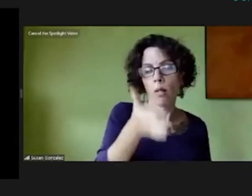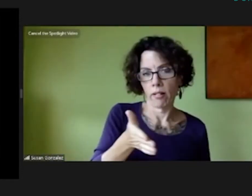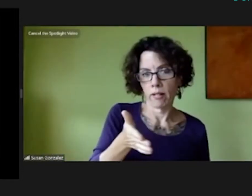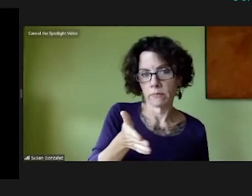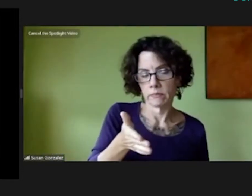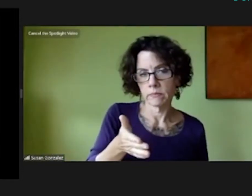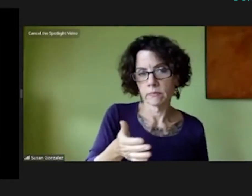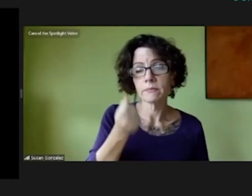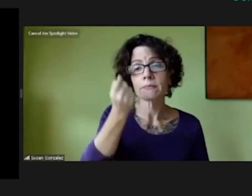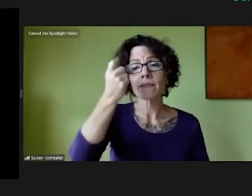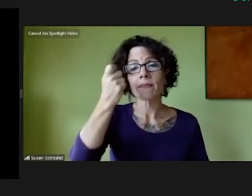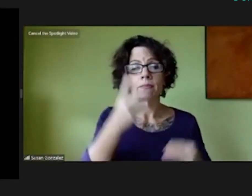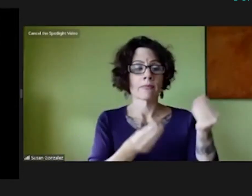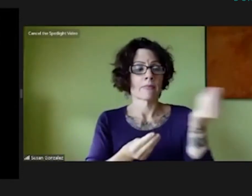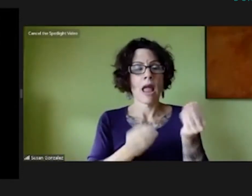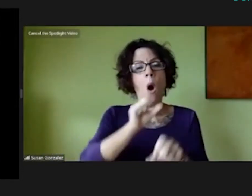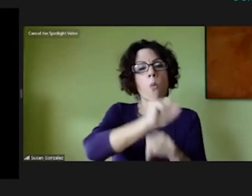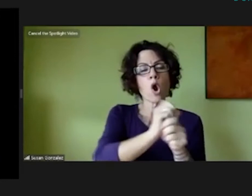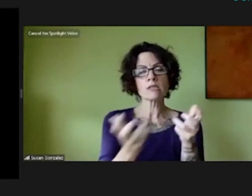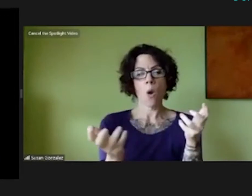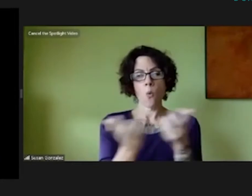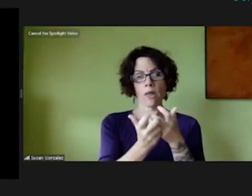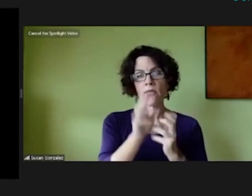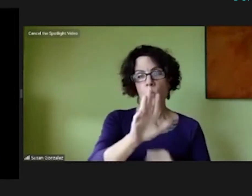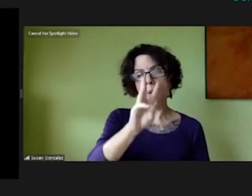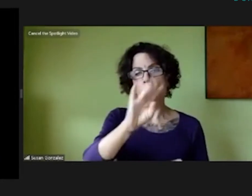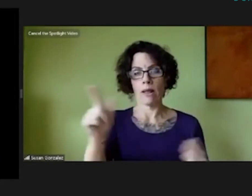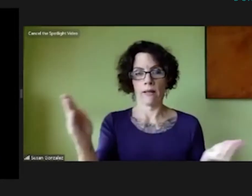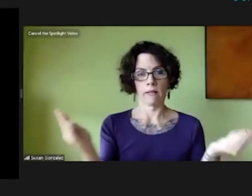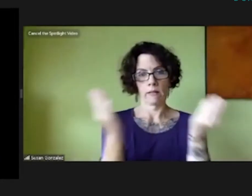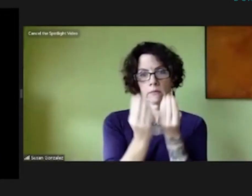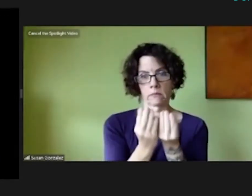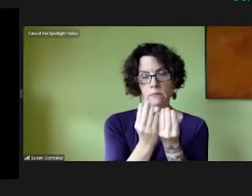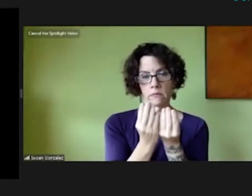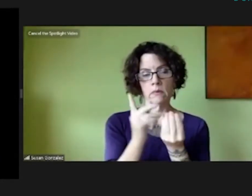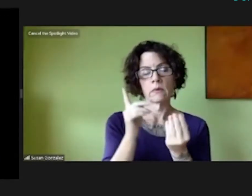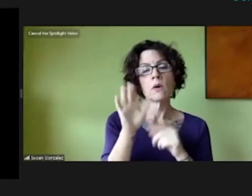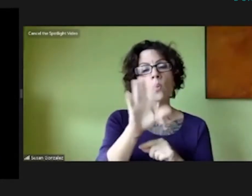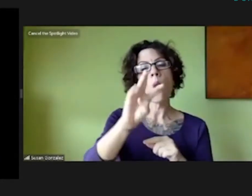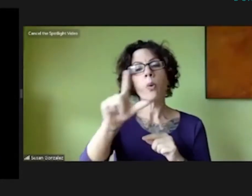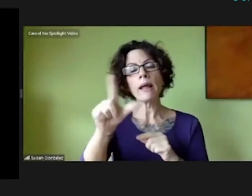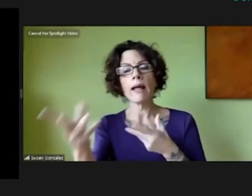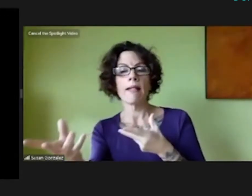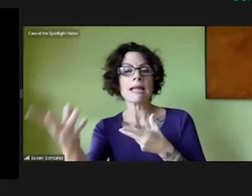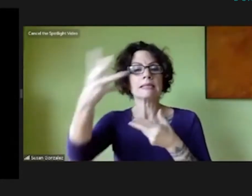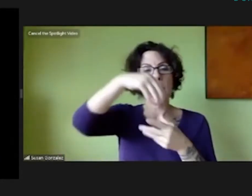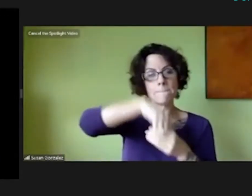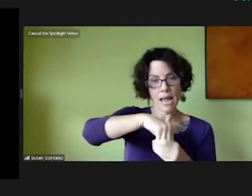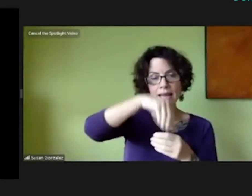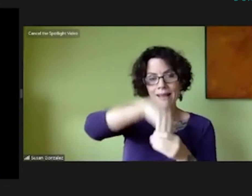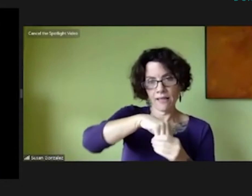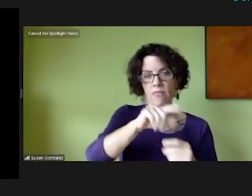lumped into one trust, and it is held for when it comes time